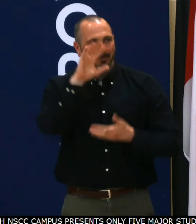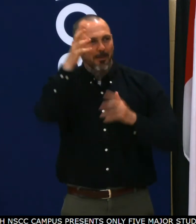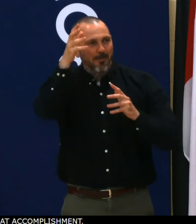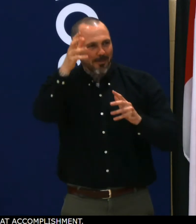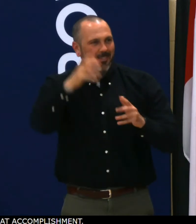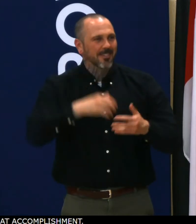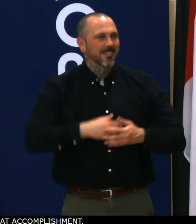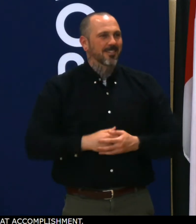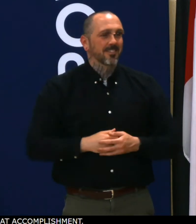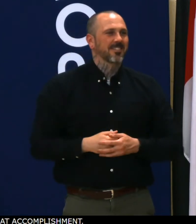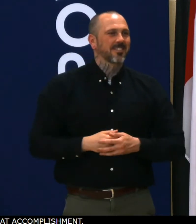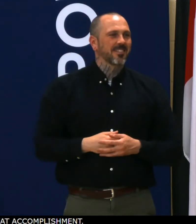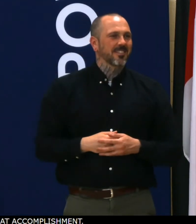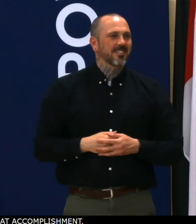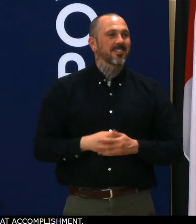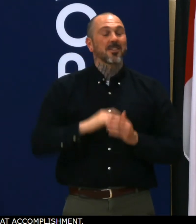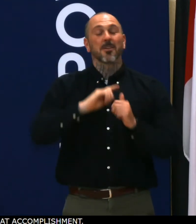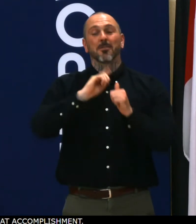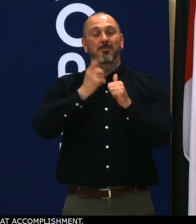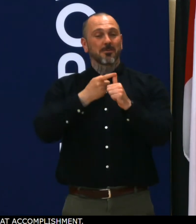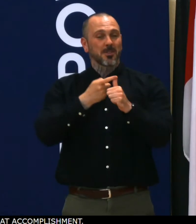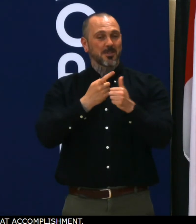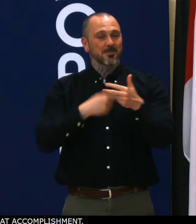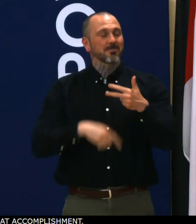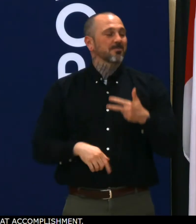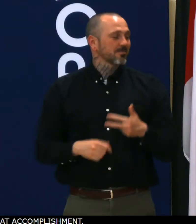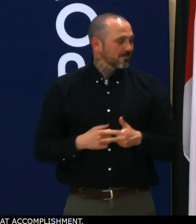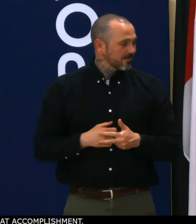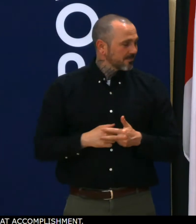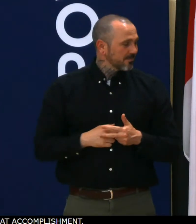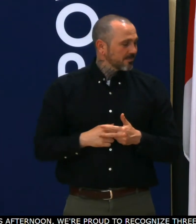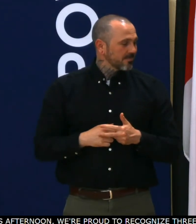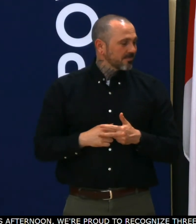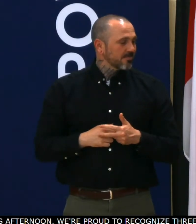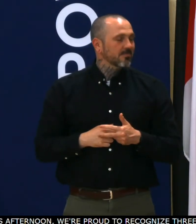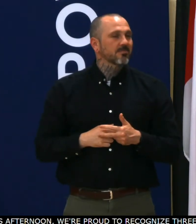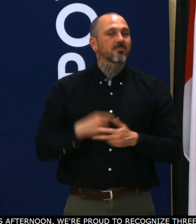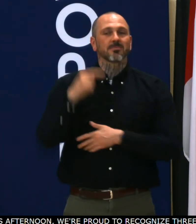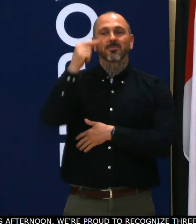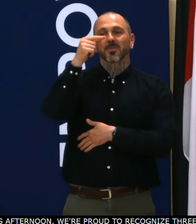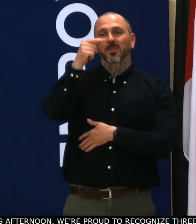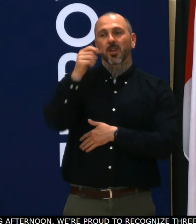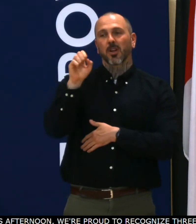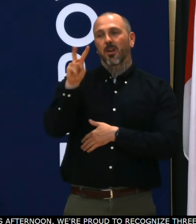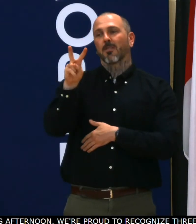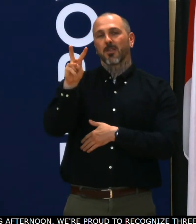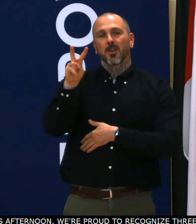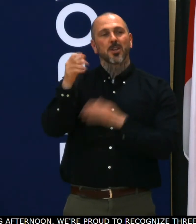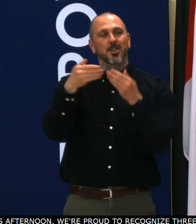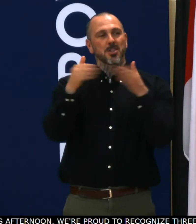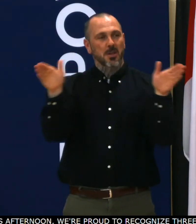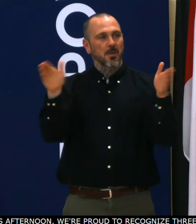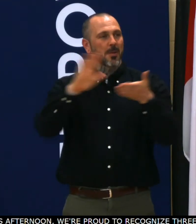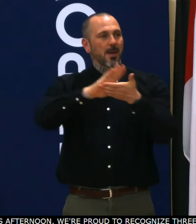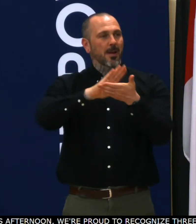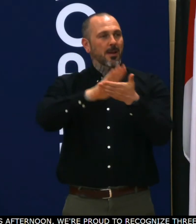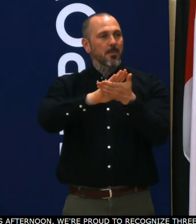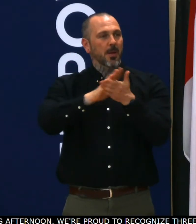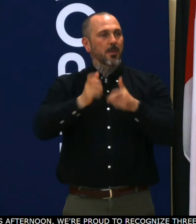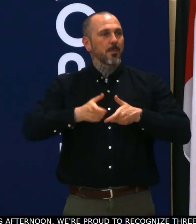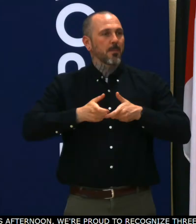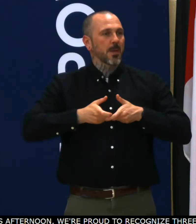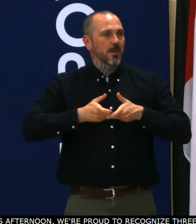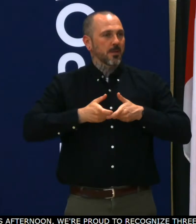The first award being presented today is a Governor General's Academic Medal, one of